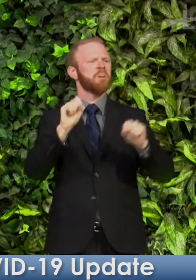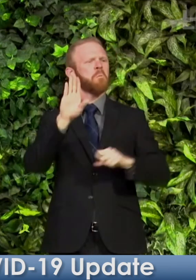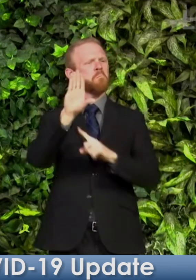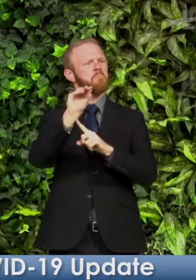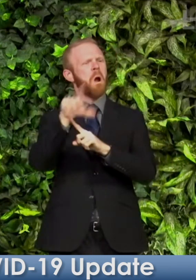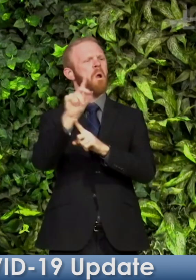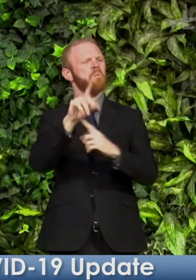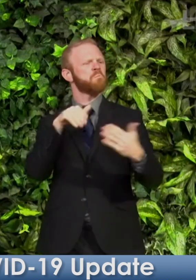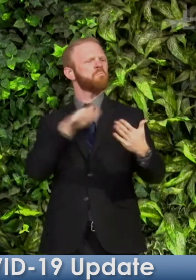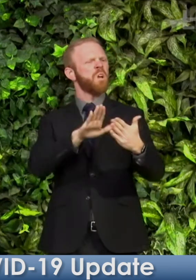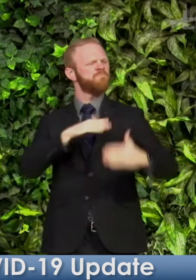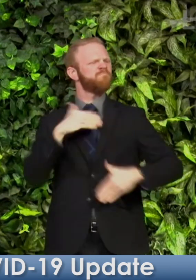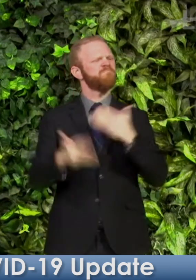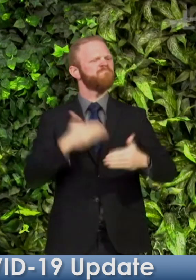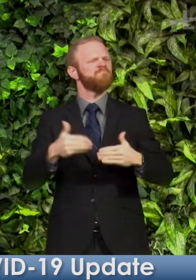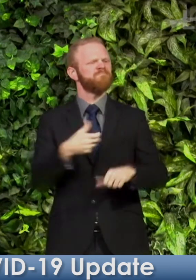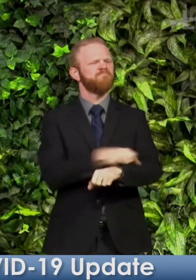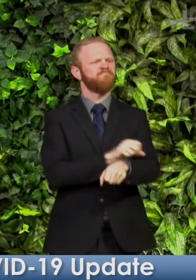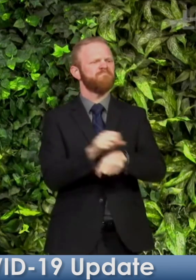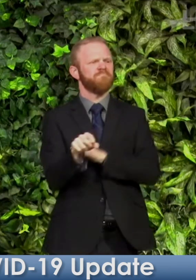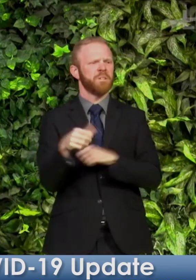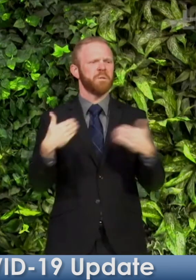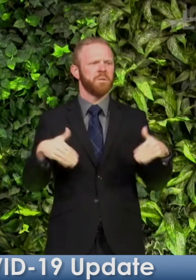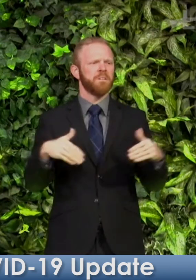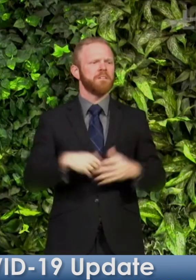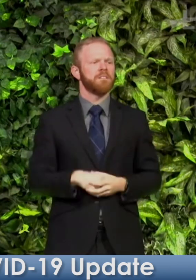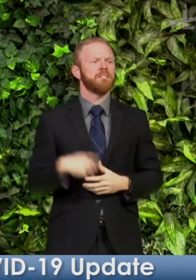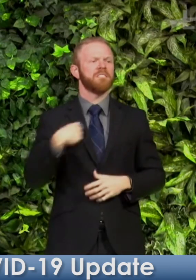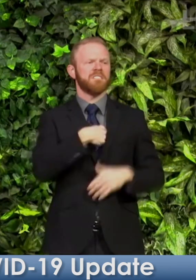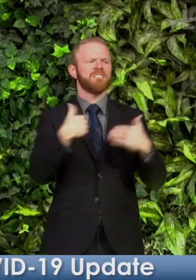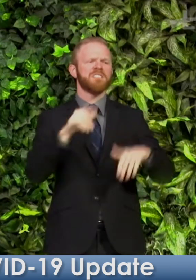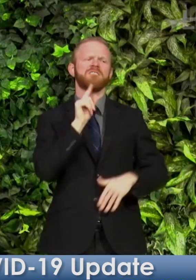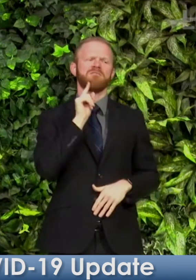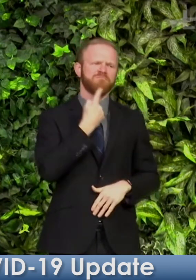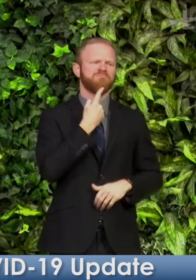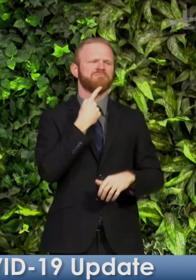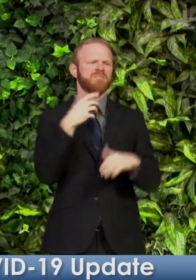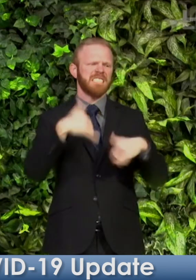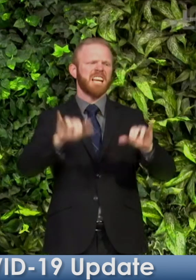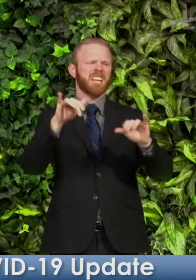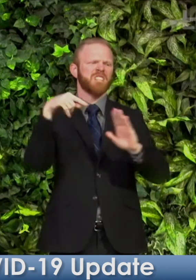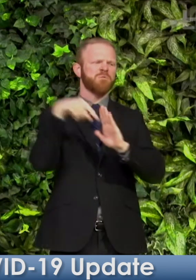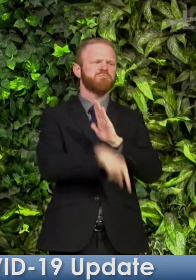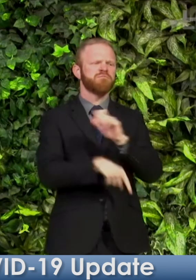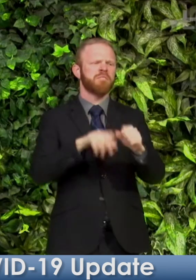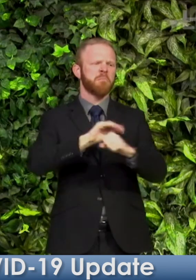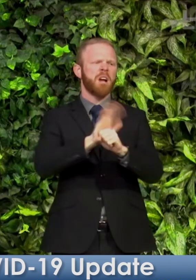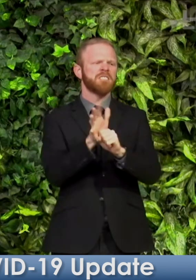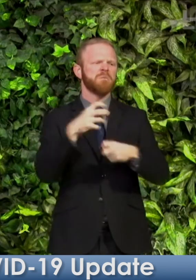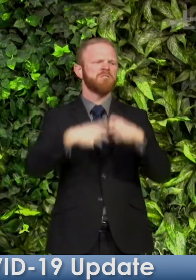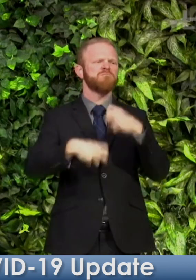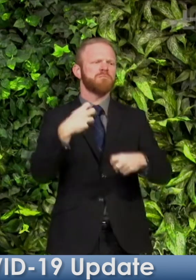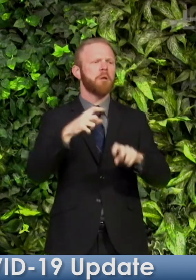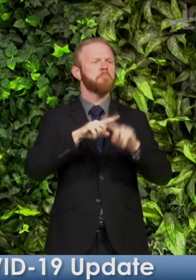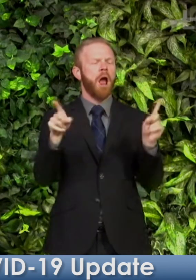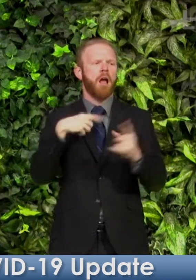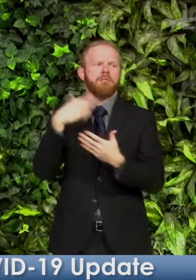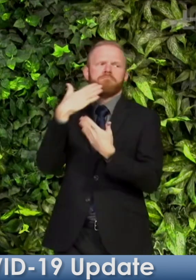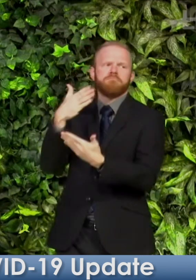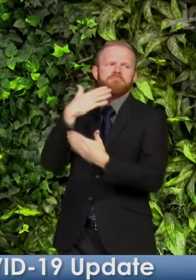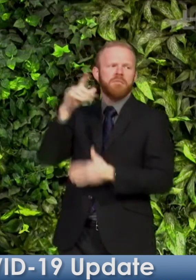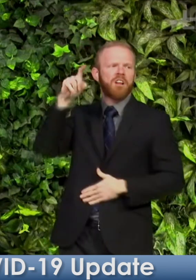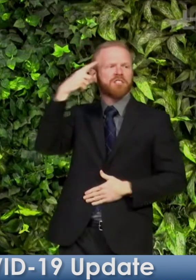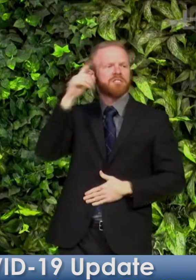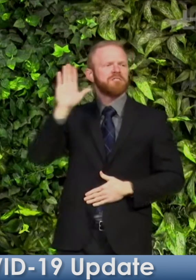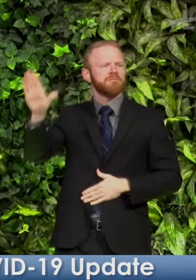We are still in a massive pandemic and crisis, but we're very, very grateful to the governor and his leadership and his plans as we reopen